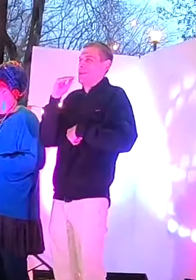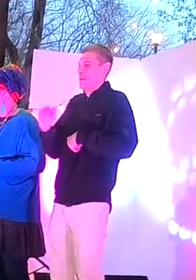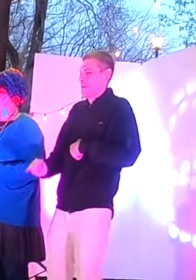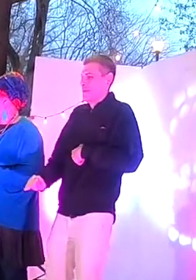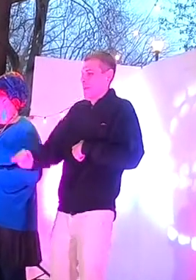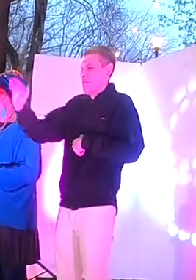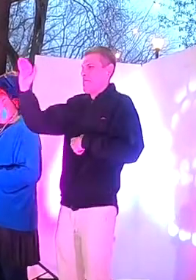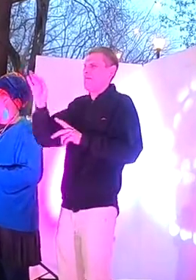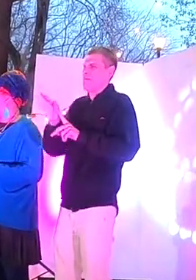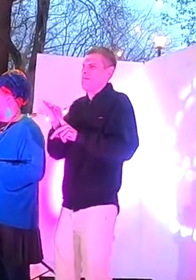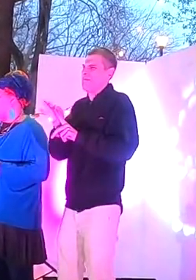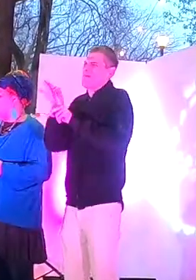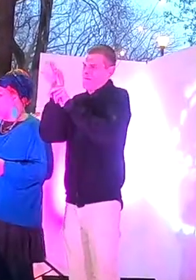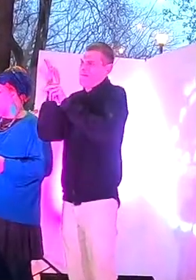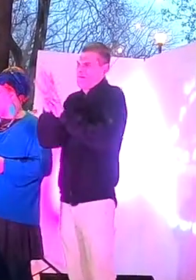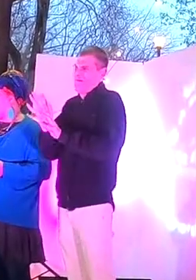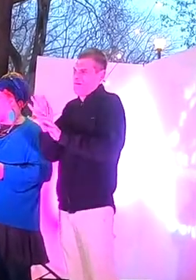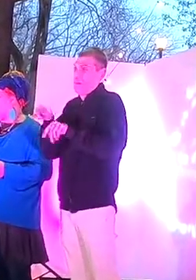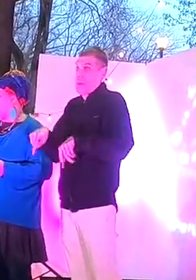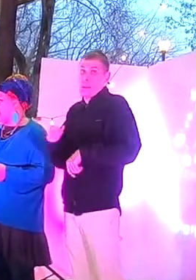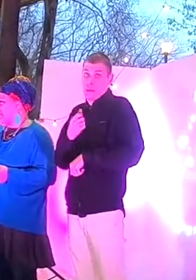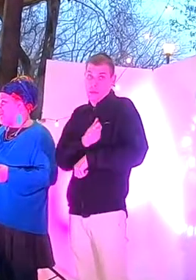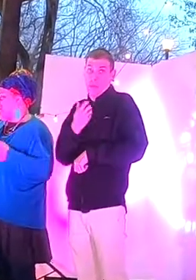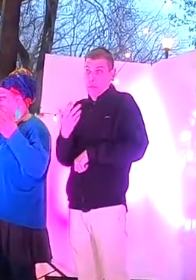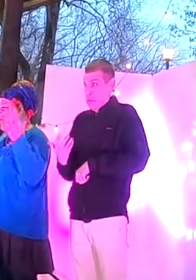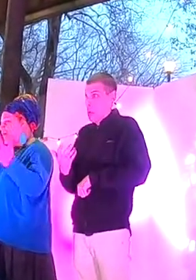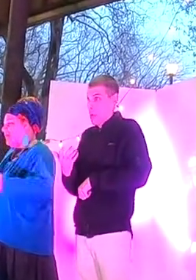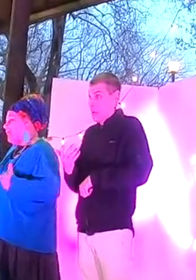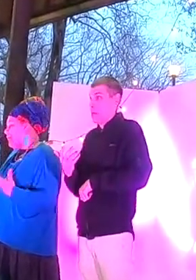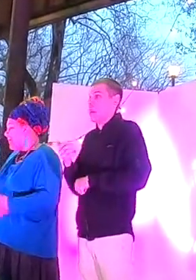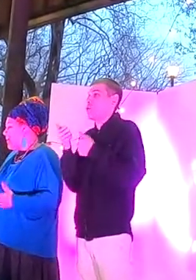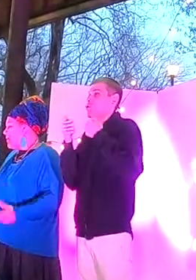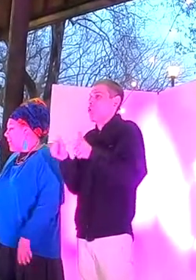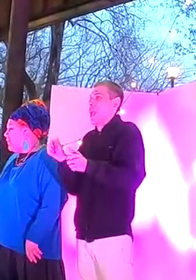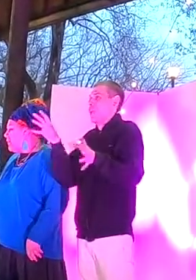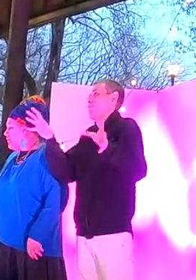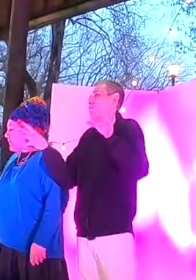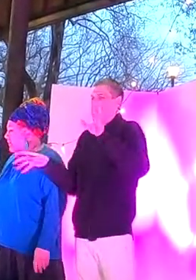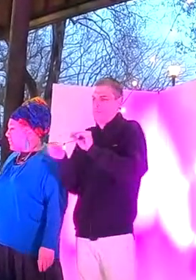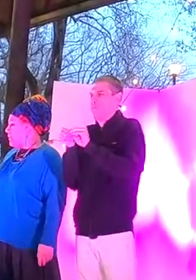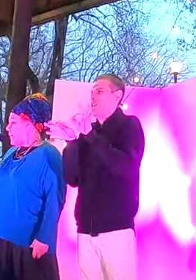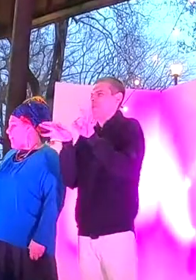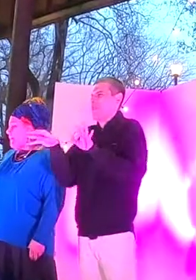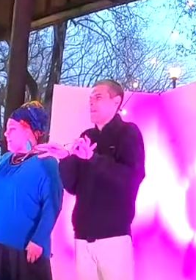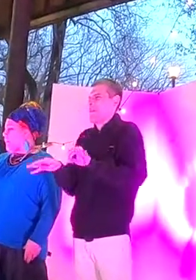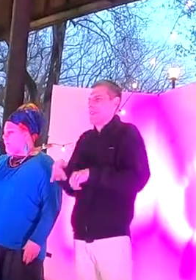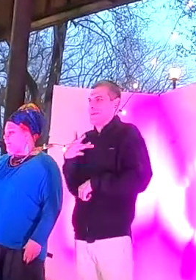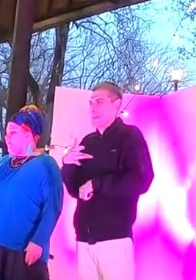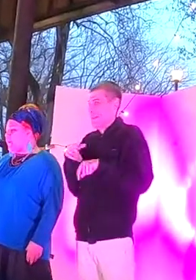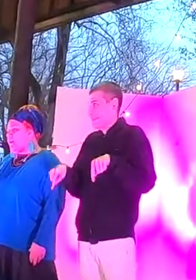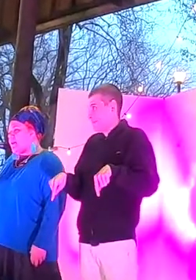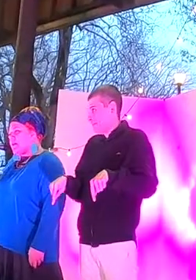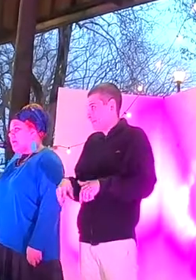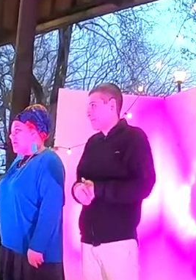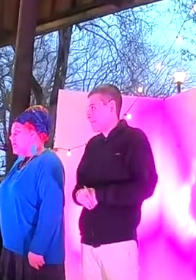this is trying to describe that childhood feeling.